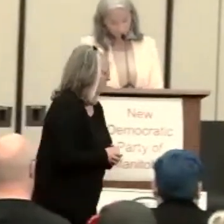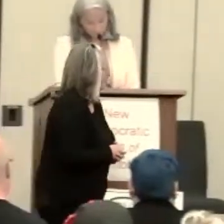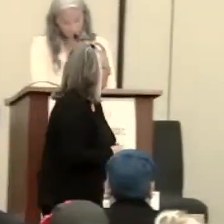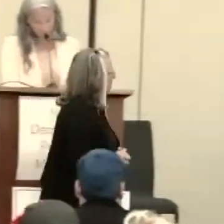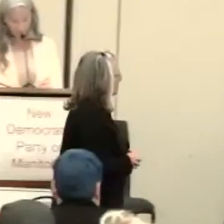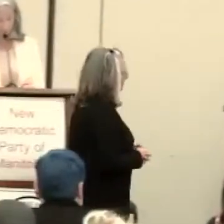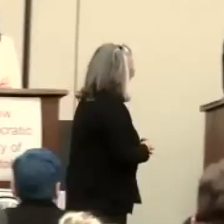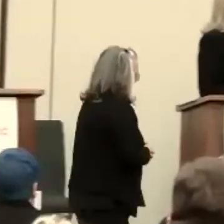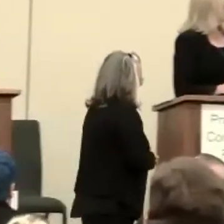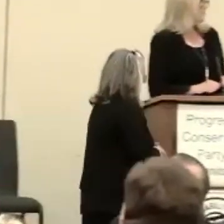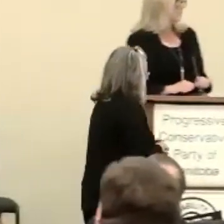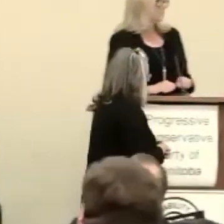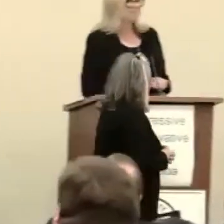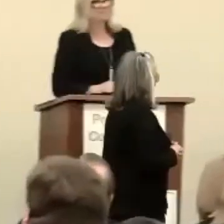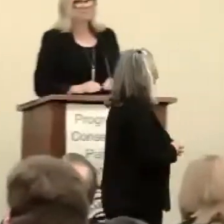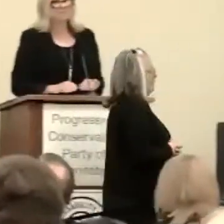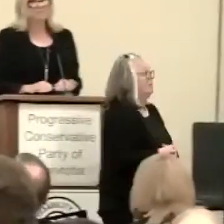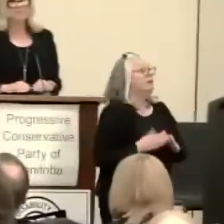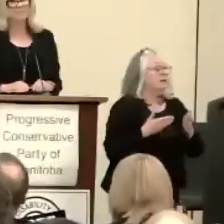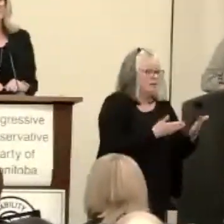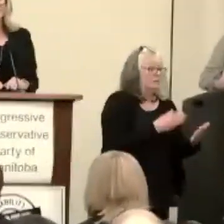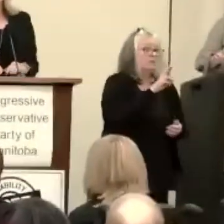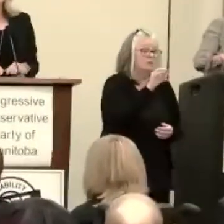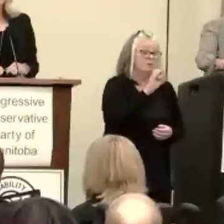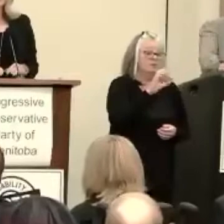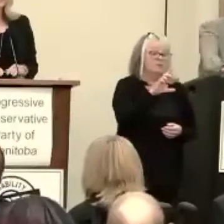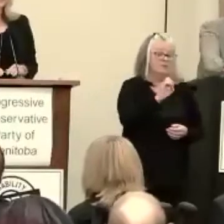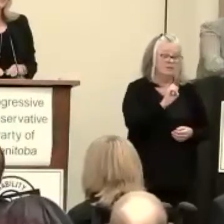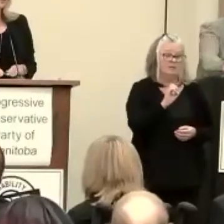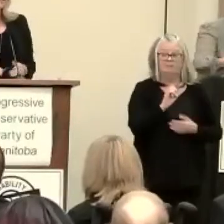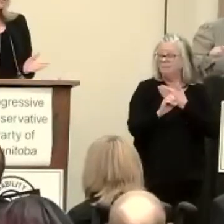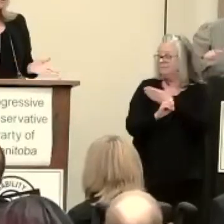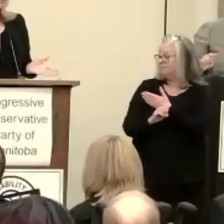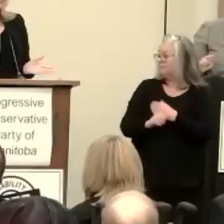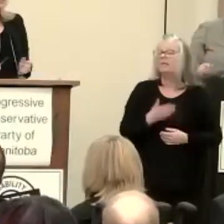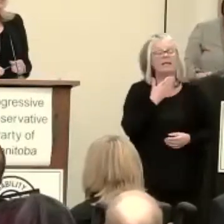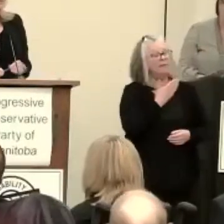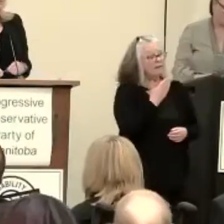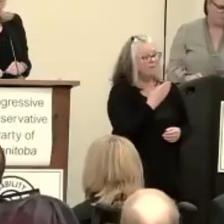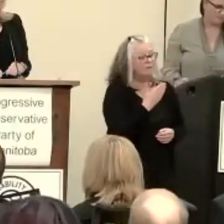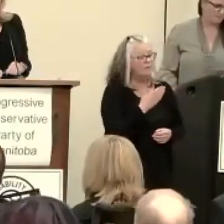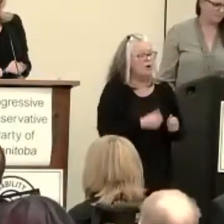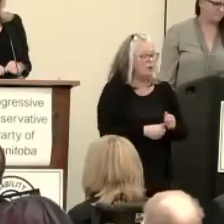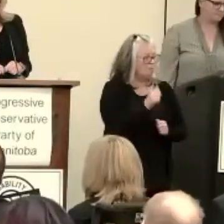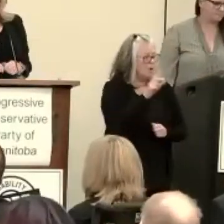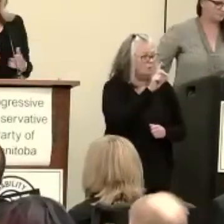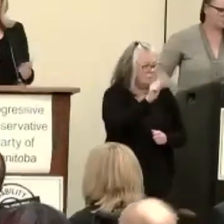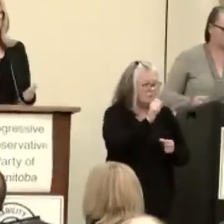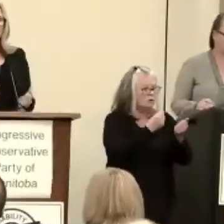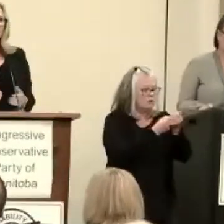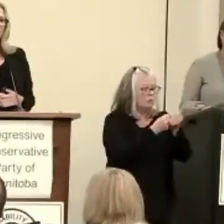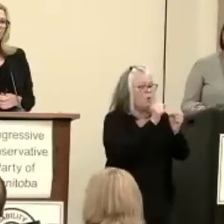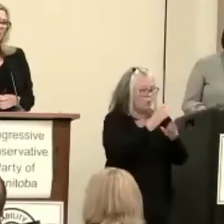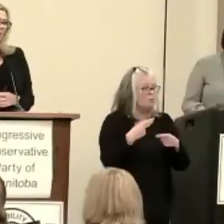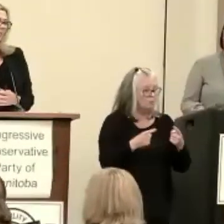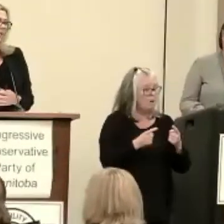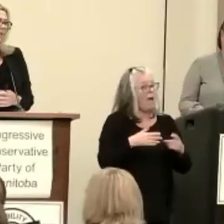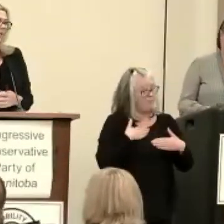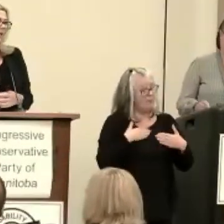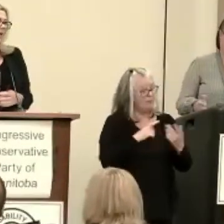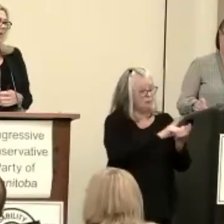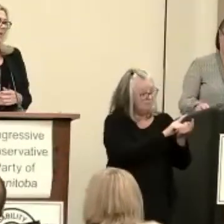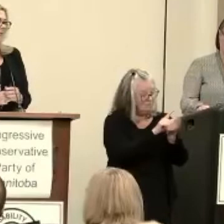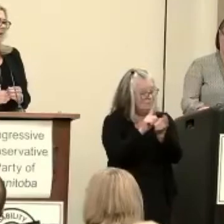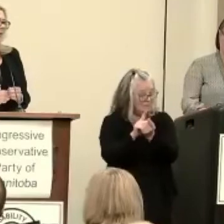Rochelle Squires is next to respond. 2 minutes for response or rebuttal. Thank you very much. Most of the disability support workers that I've had the pleasure of